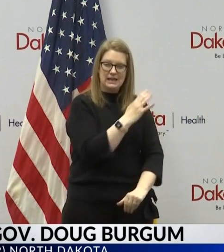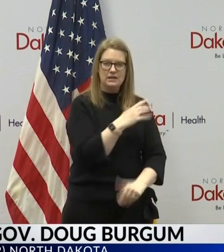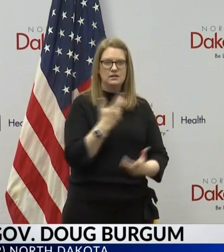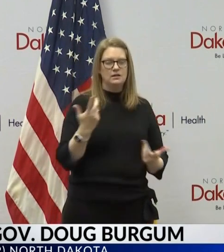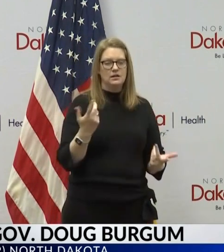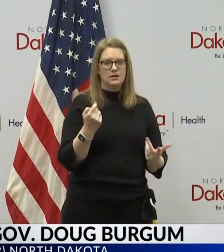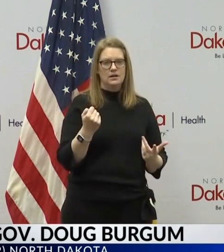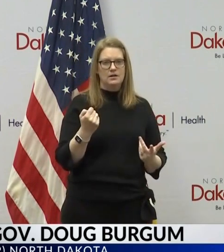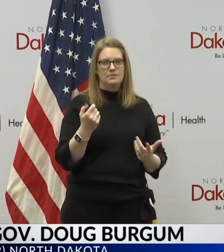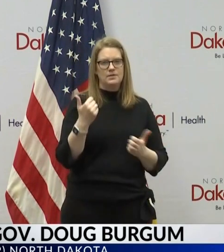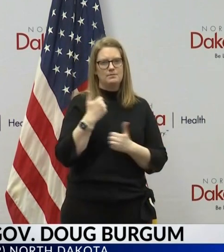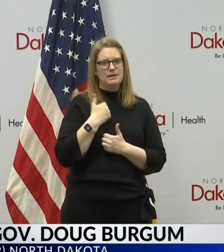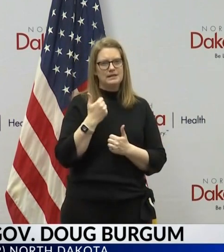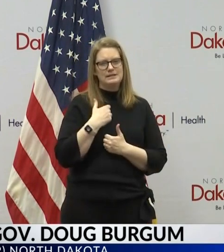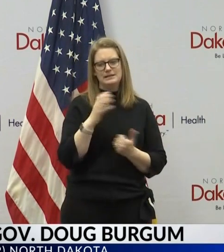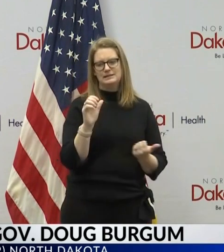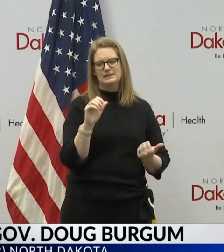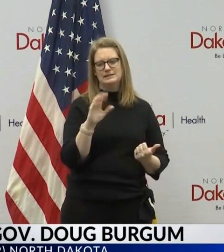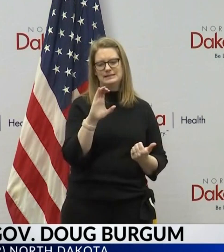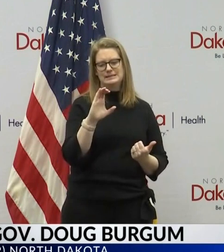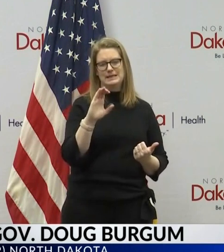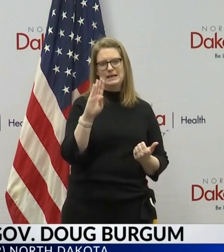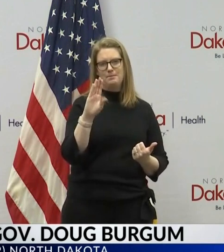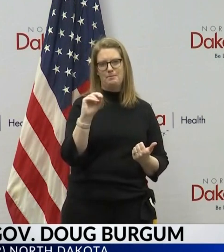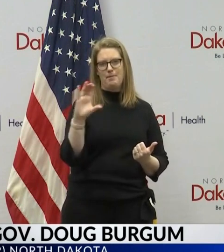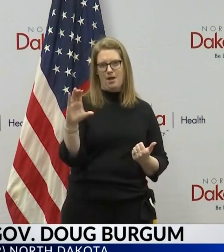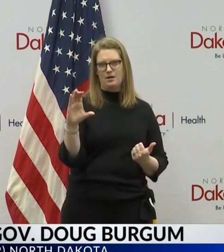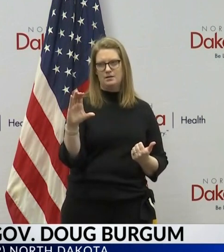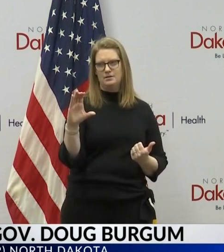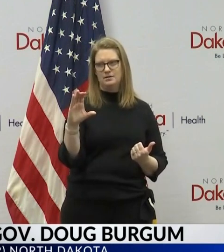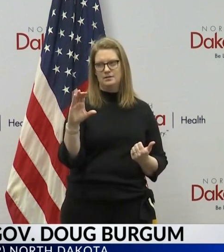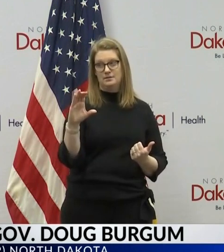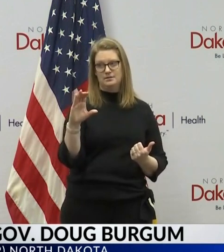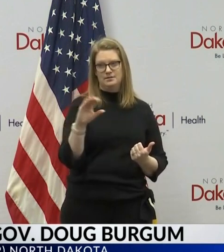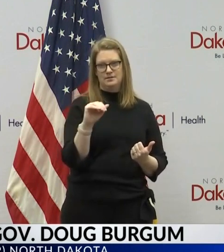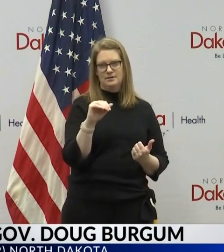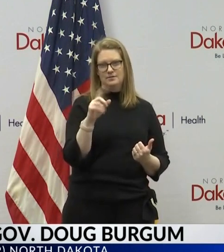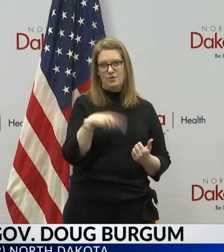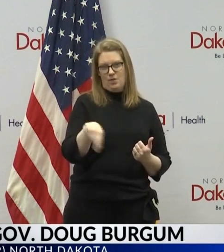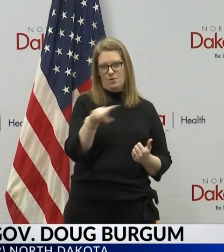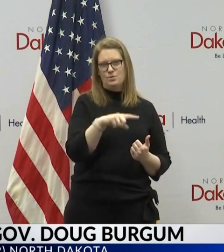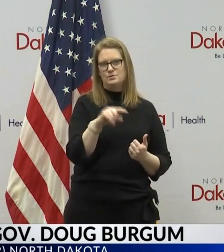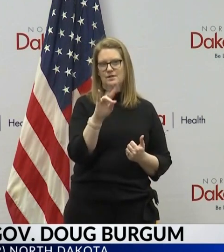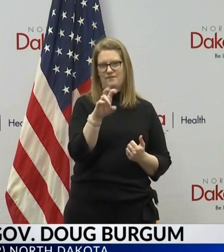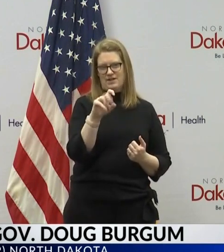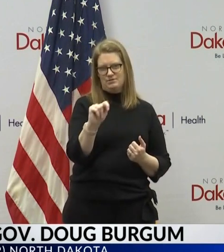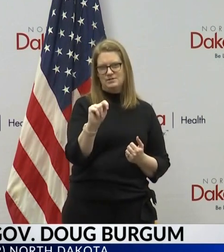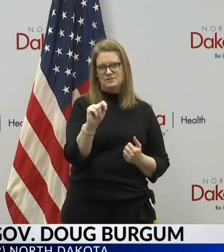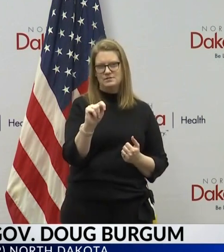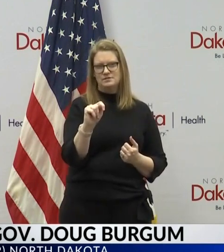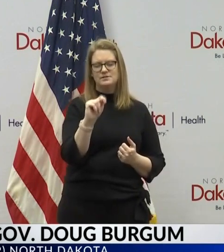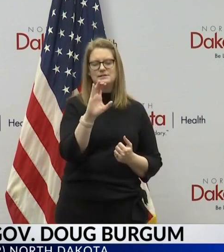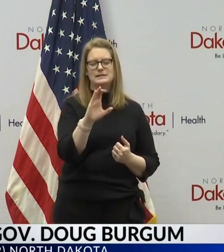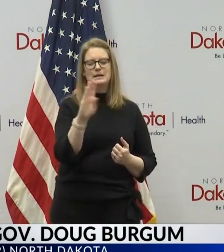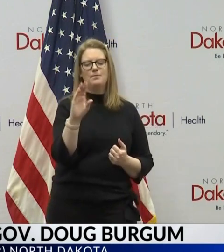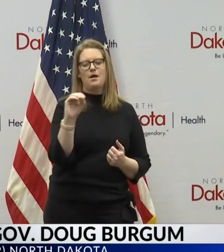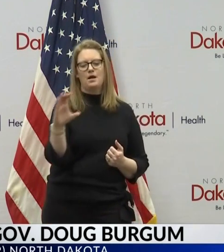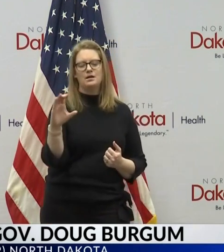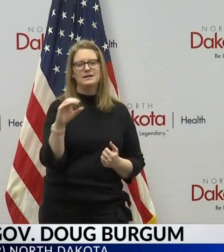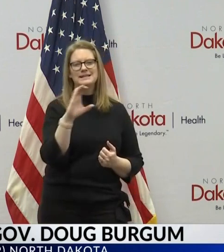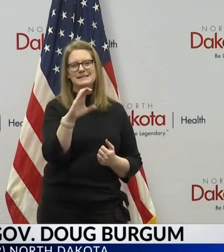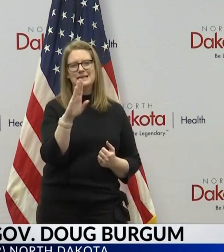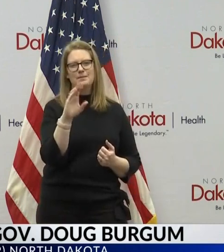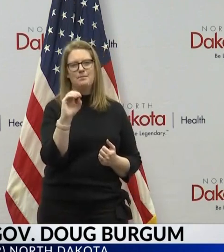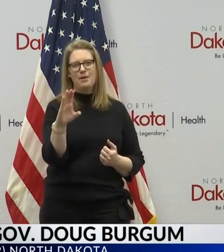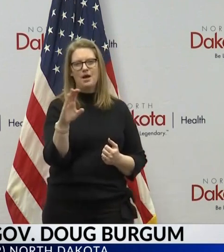military has got an acronym, so these are the CBOCs for those veterans would understand that. We've got